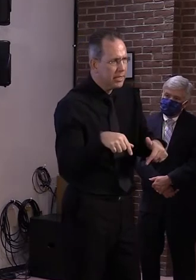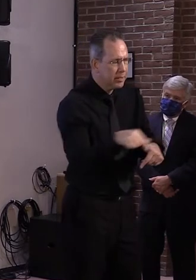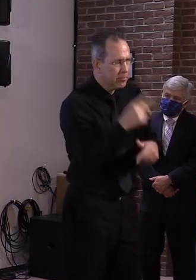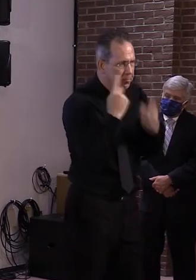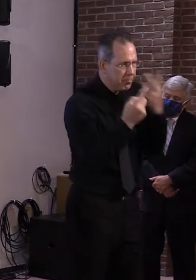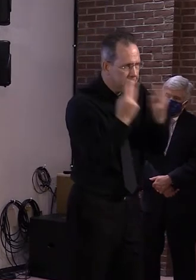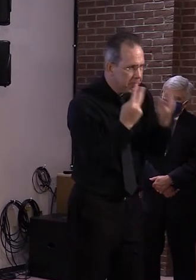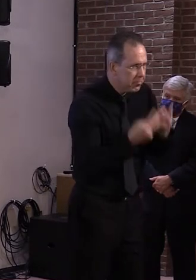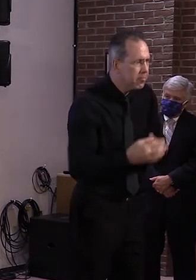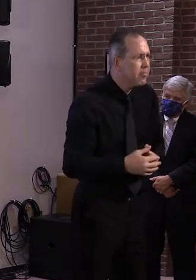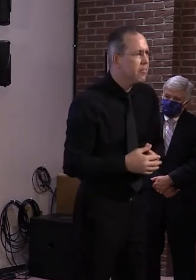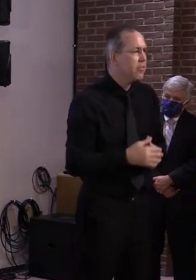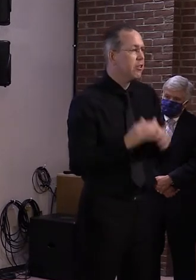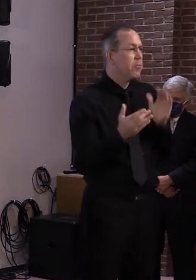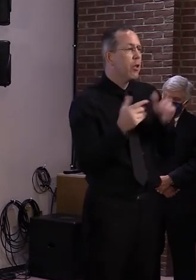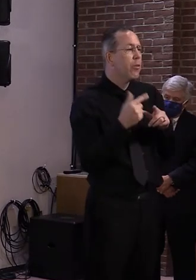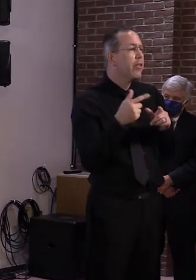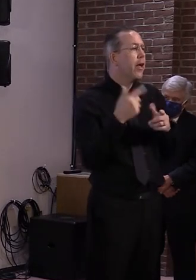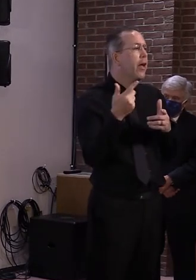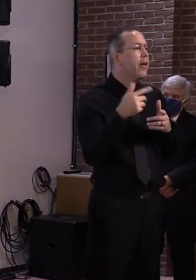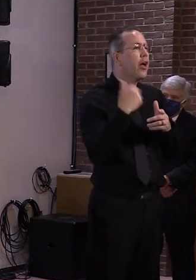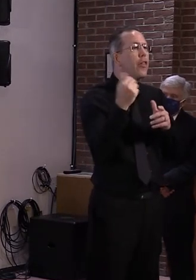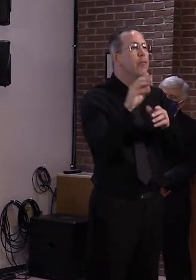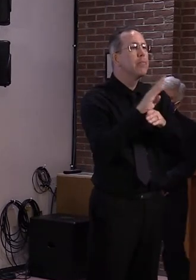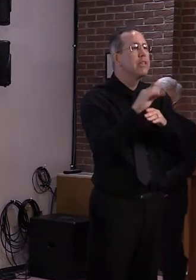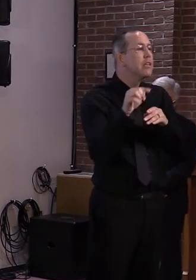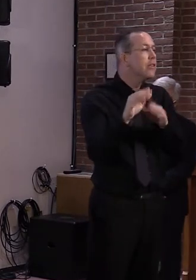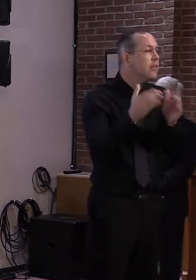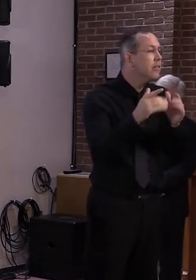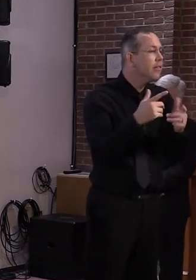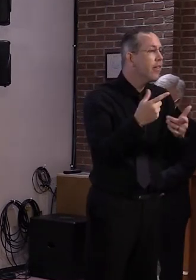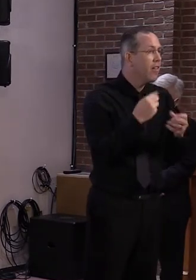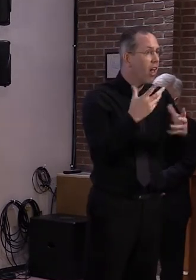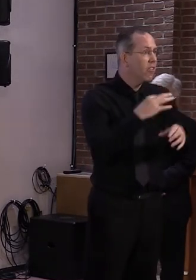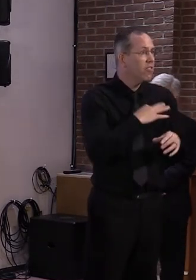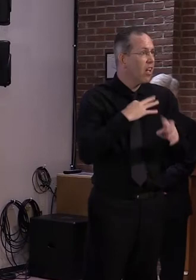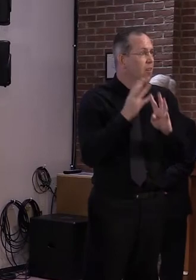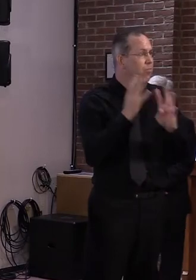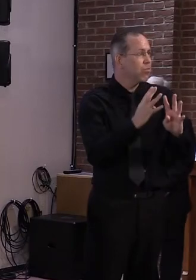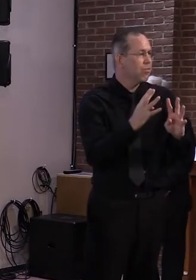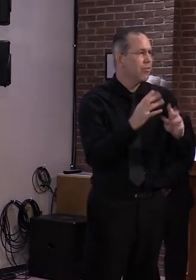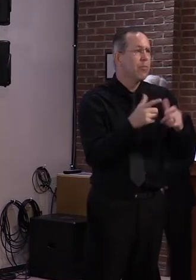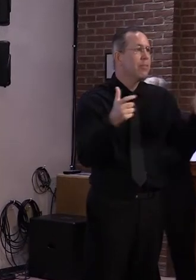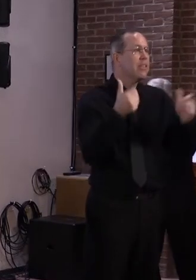people in that industry, it's going to be high as well. Commissioner